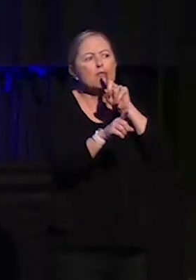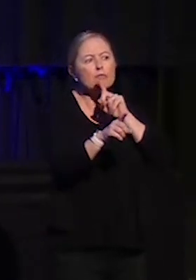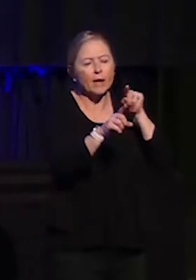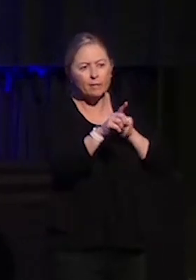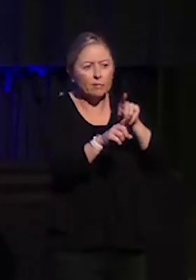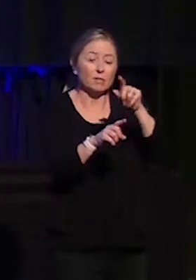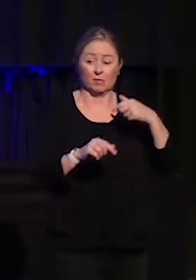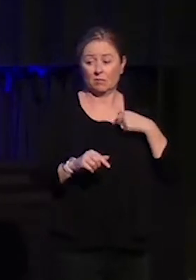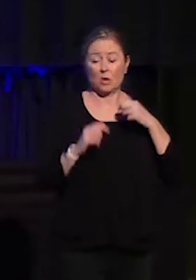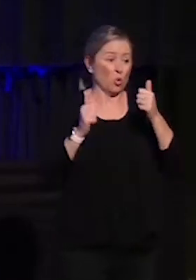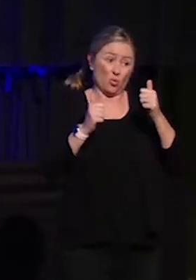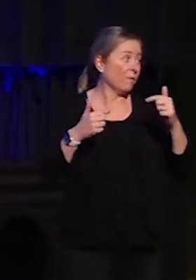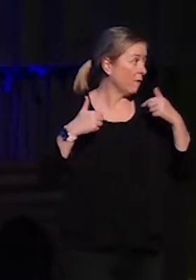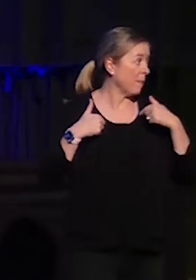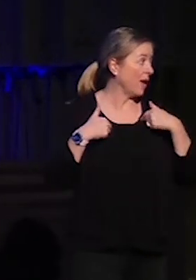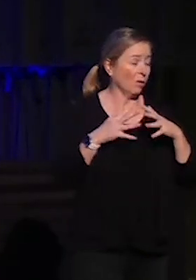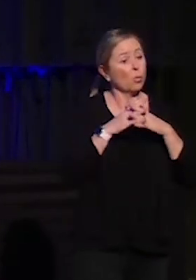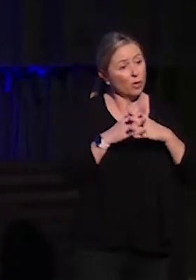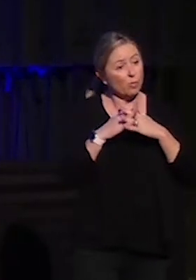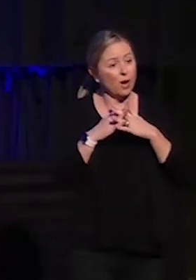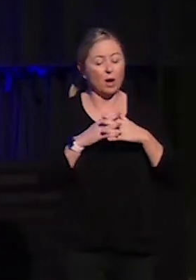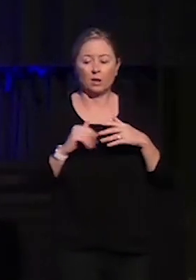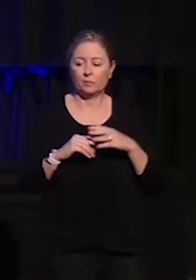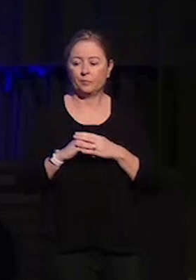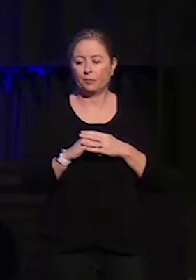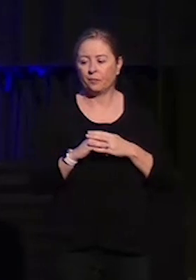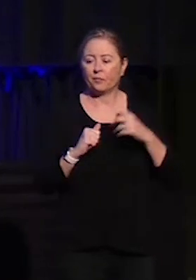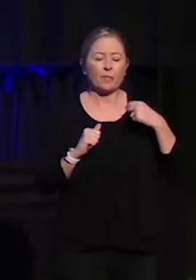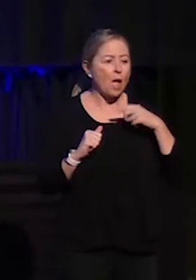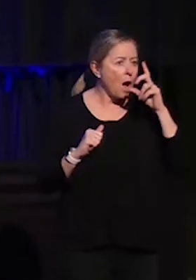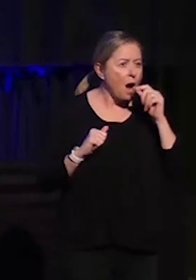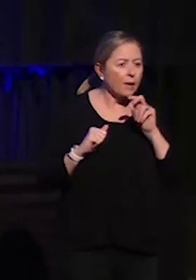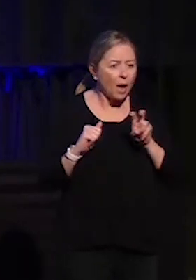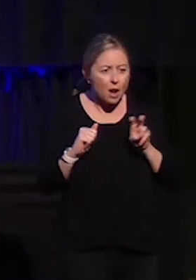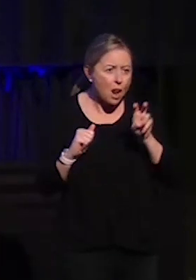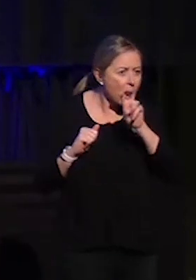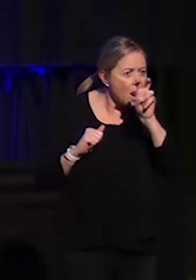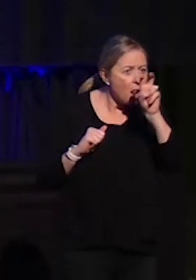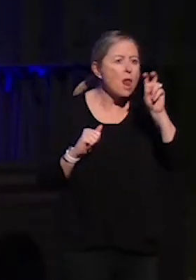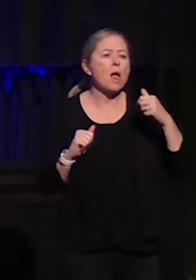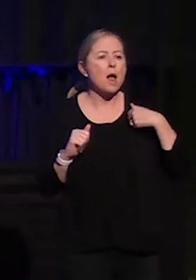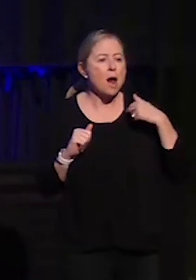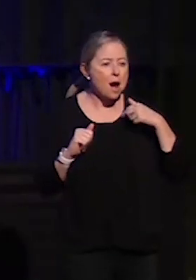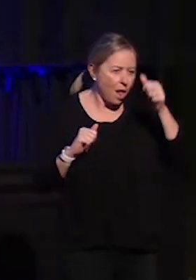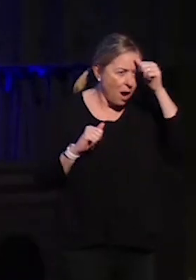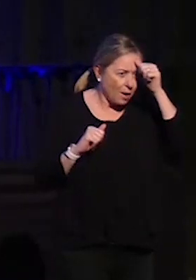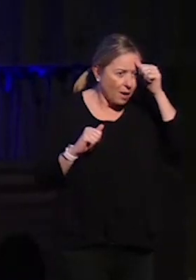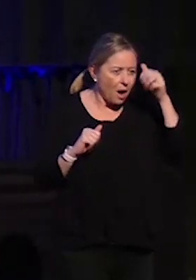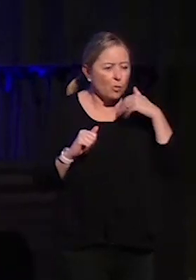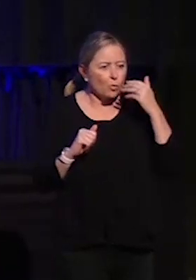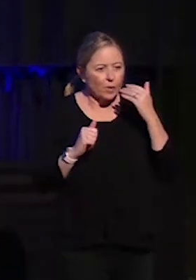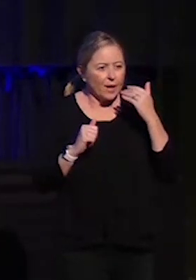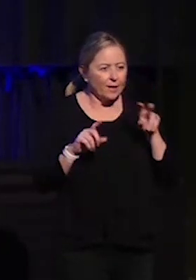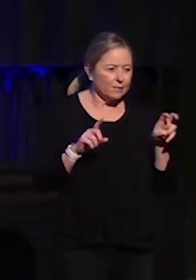super useful, because it lets me explore the world in my own terms and always come back to the safe path when I